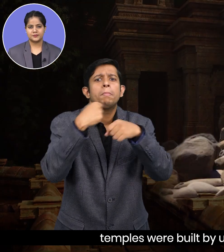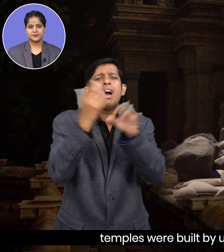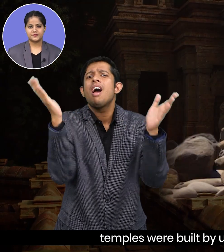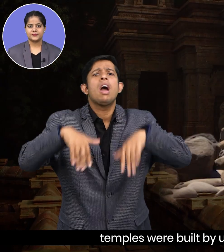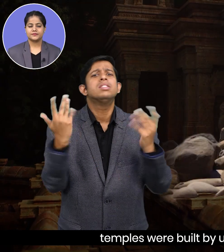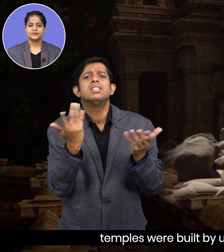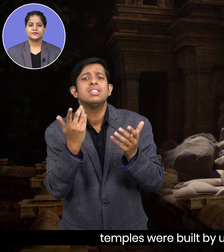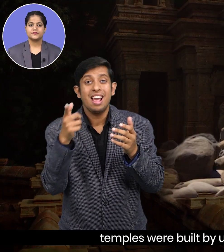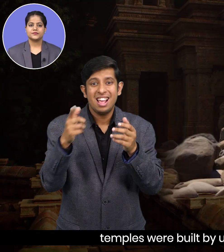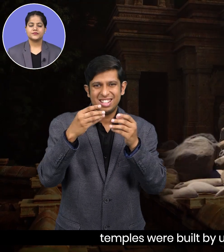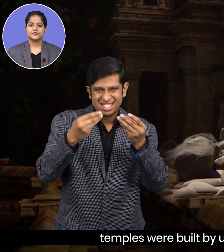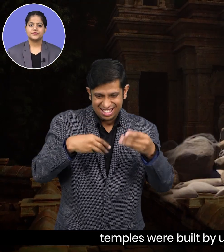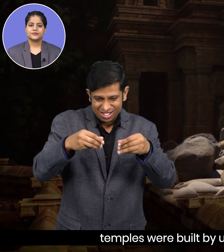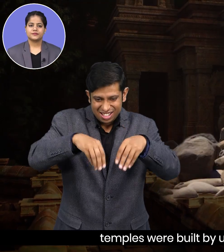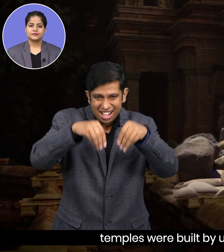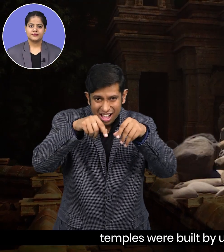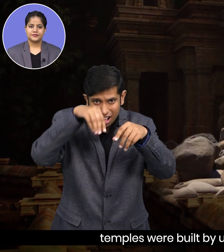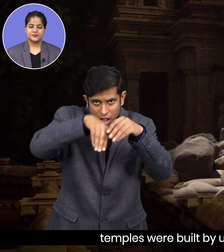rocks.